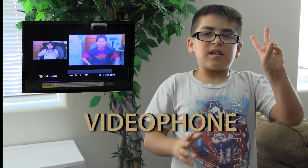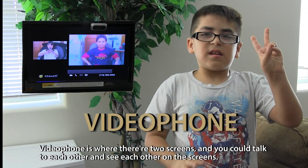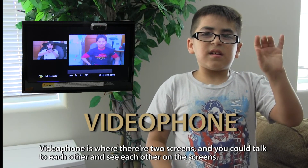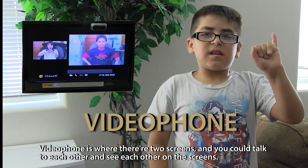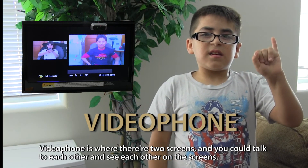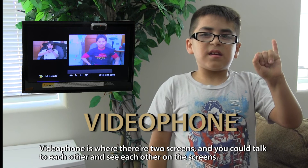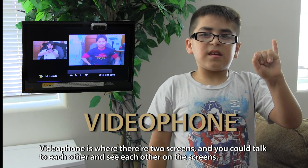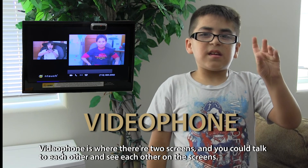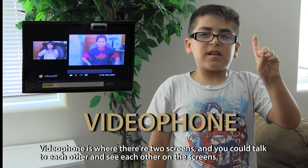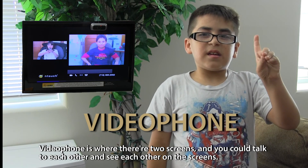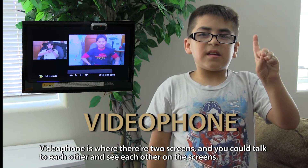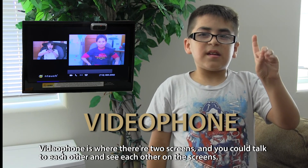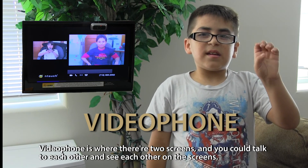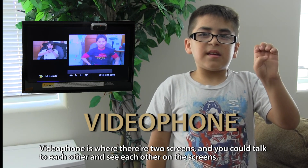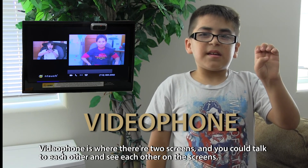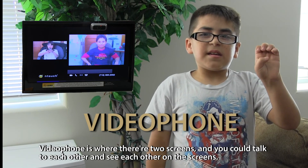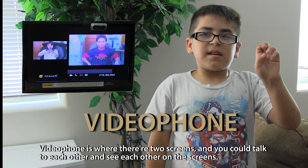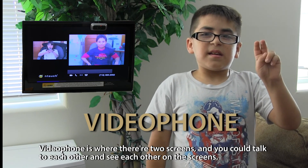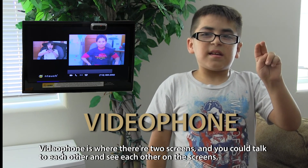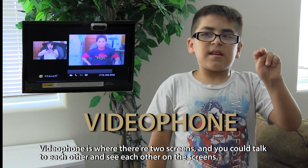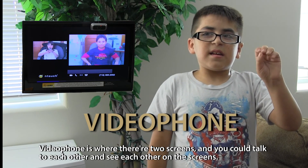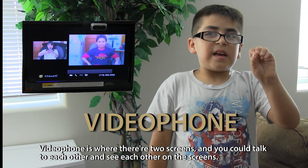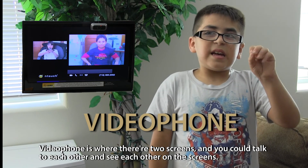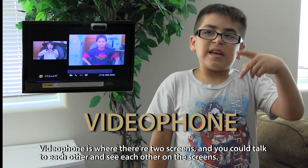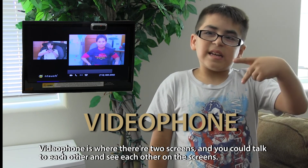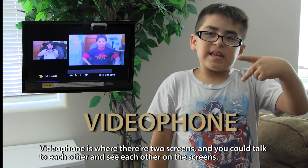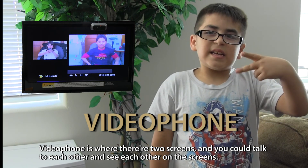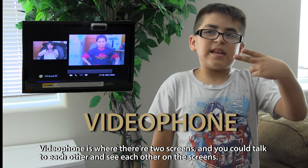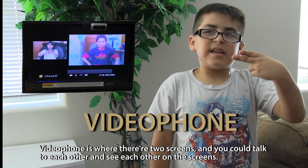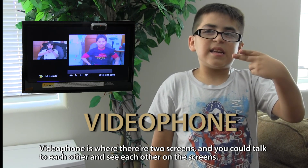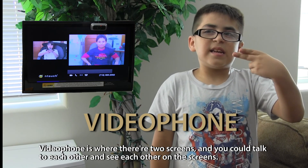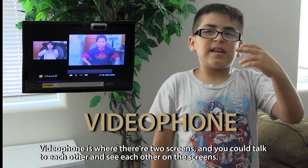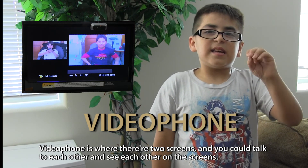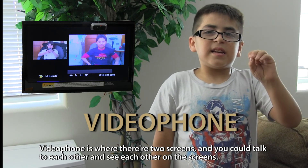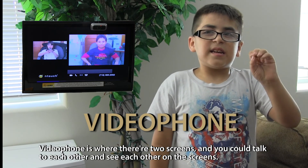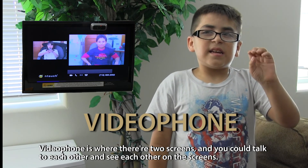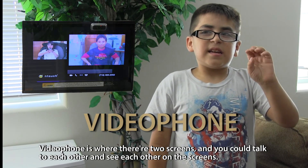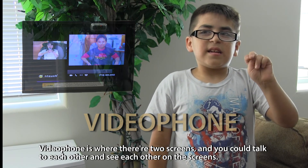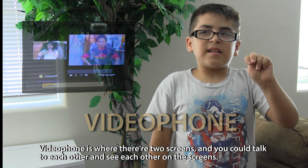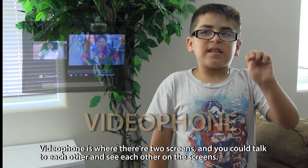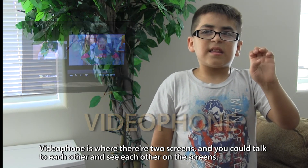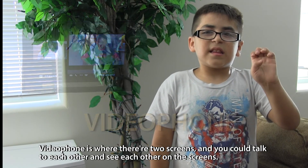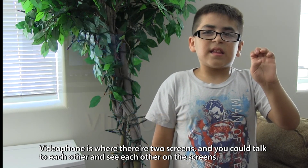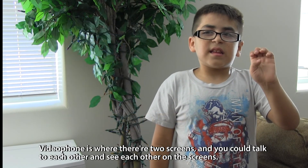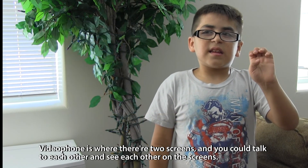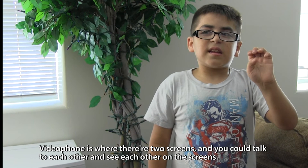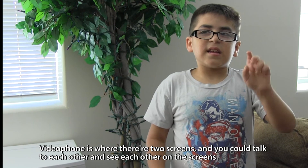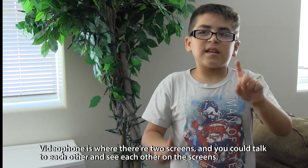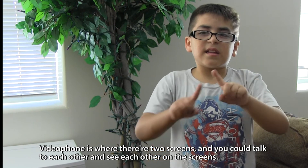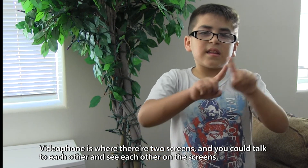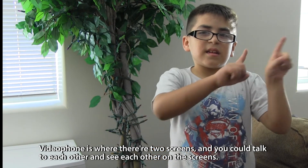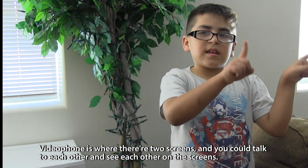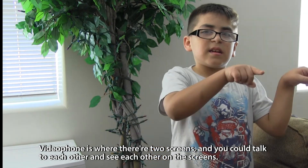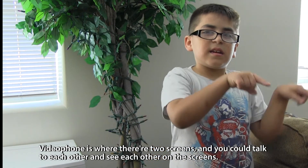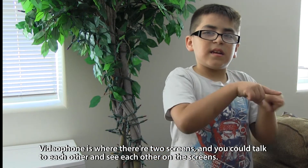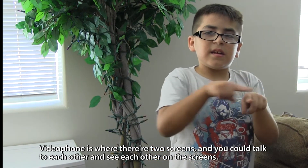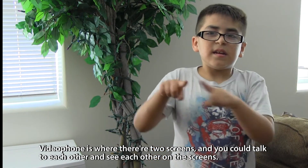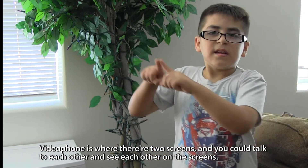Video phone is where there's two screens